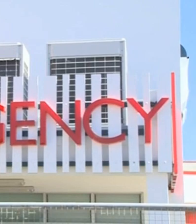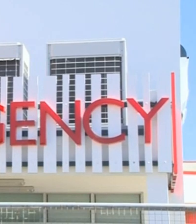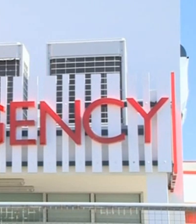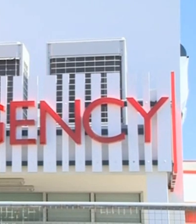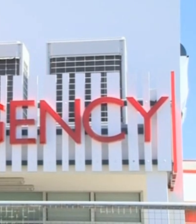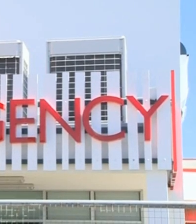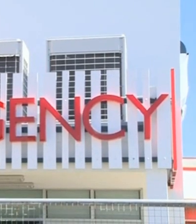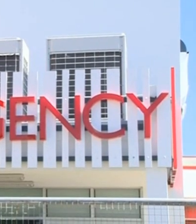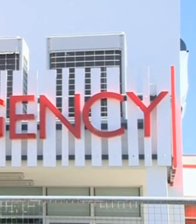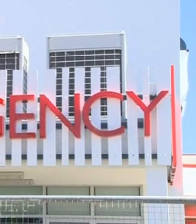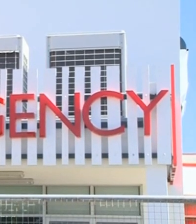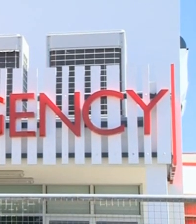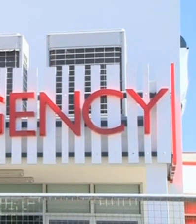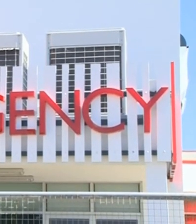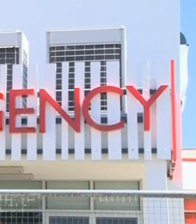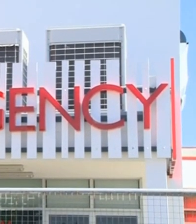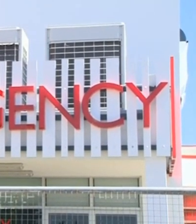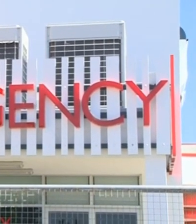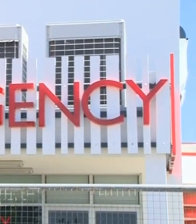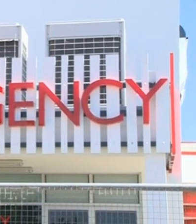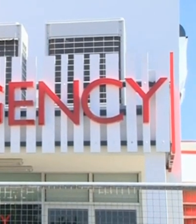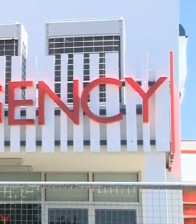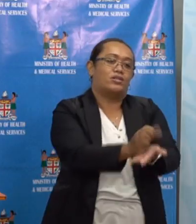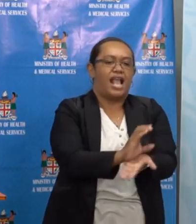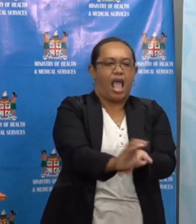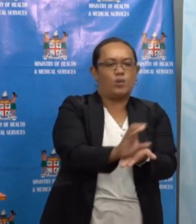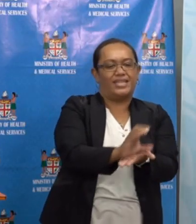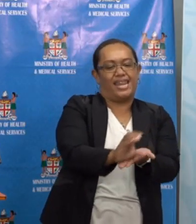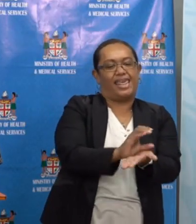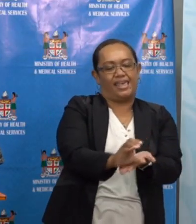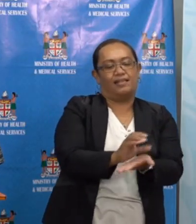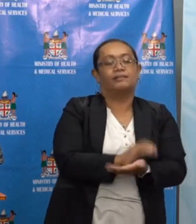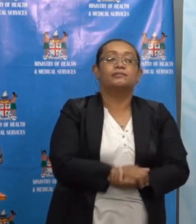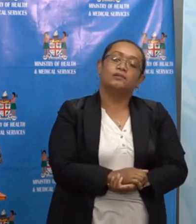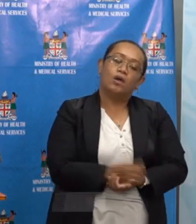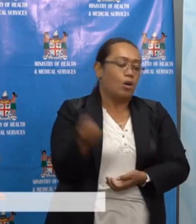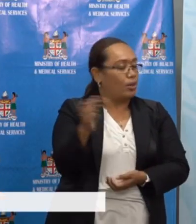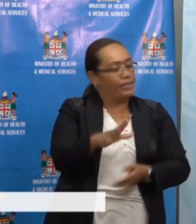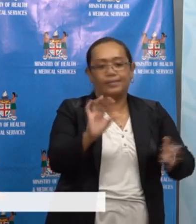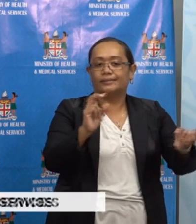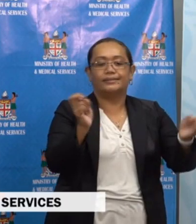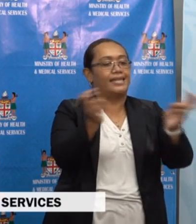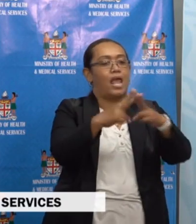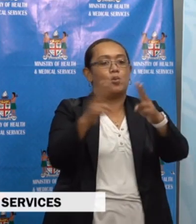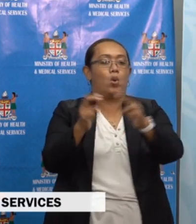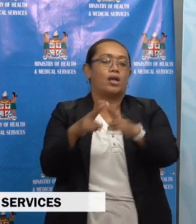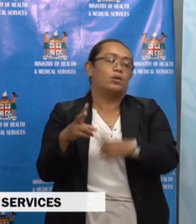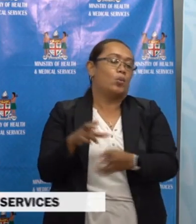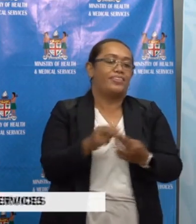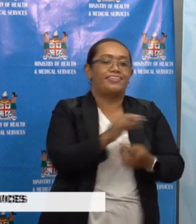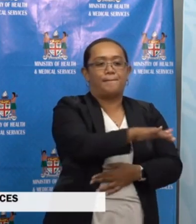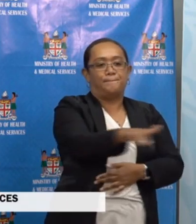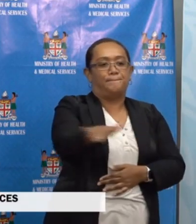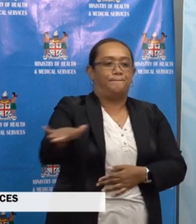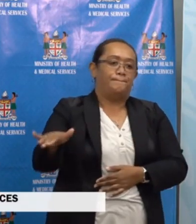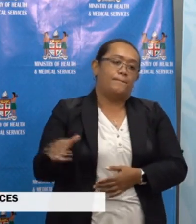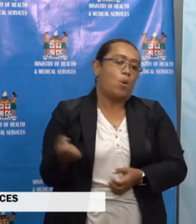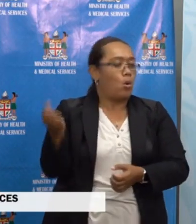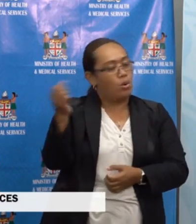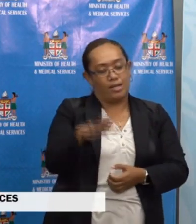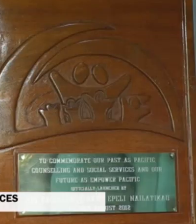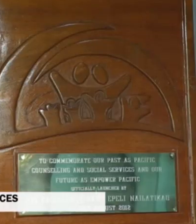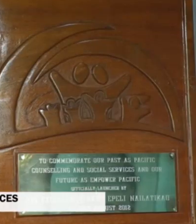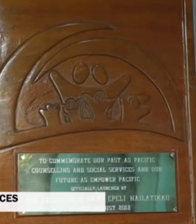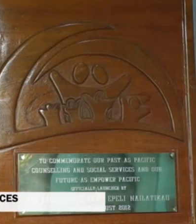social support, and we use the same network to also facilitate with regards to those in